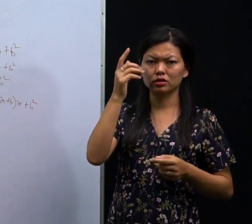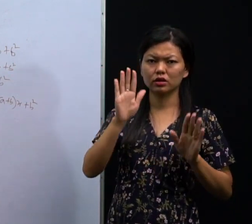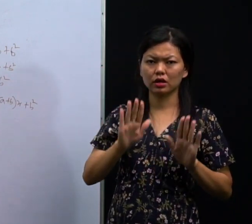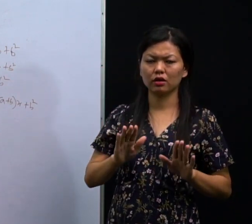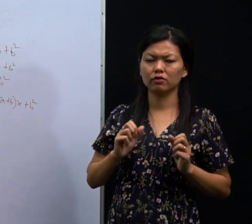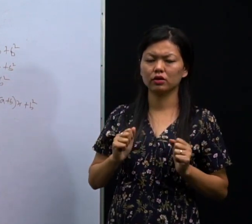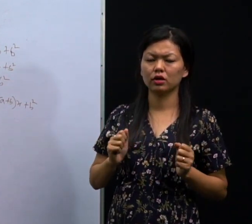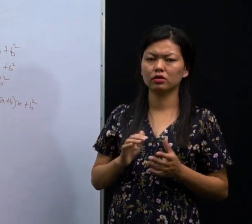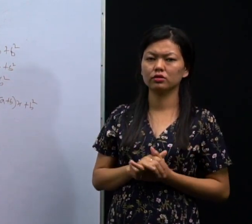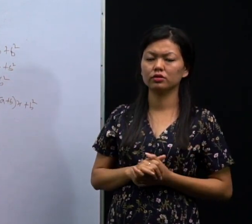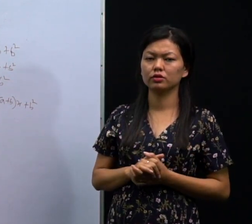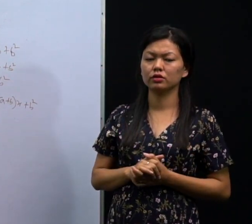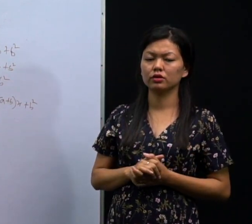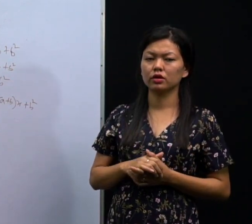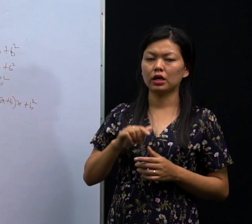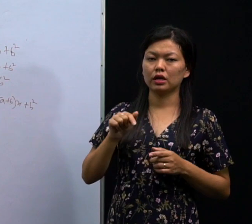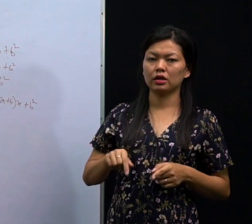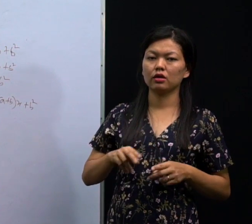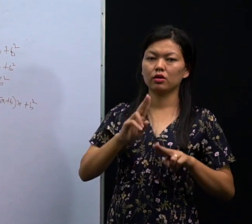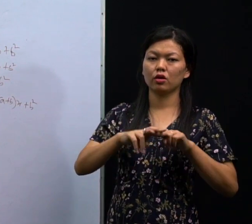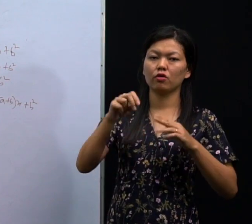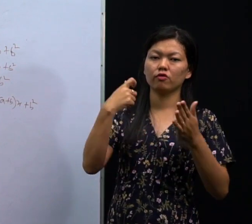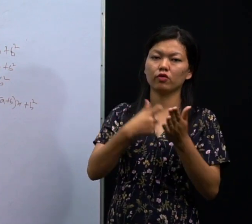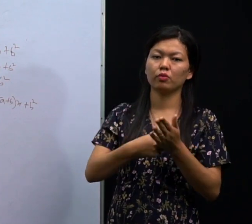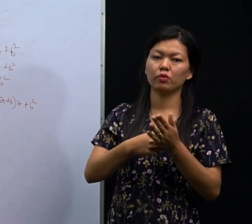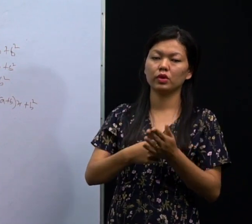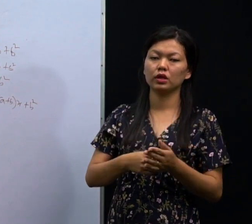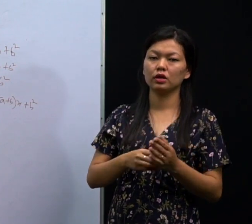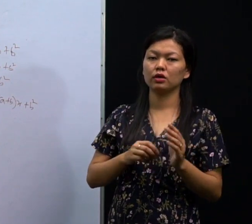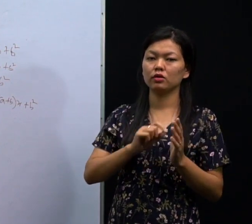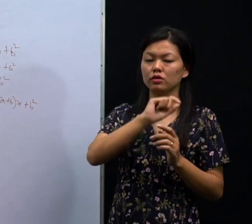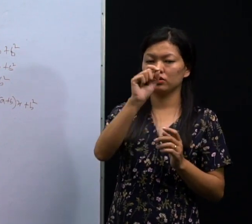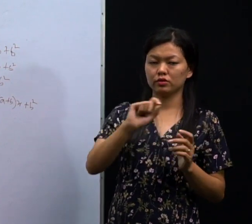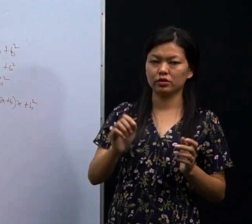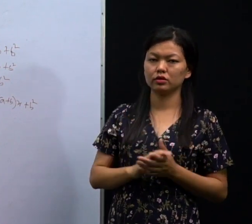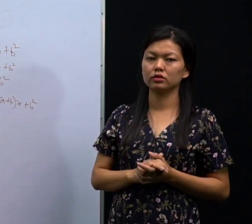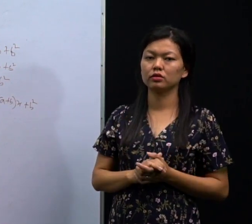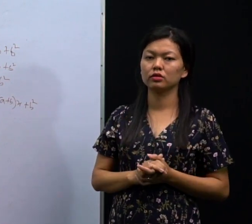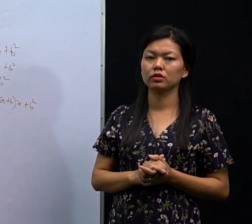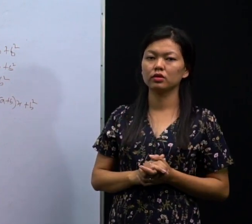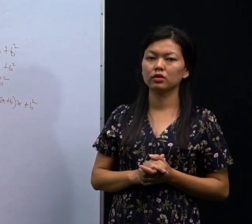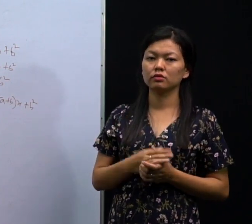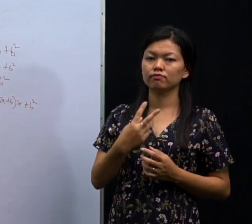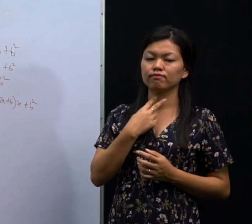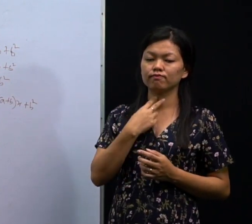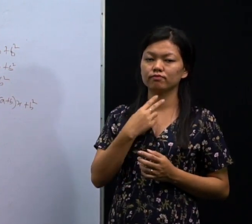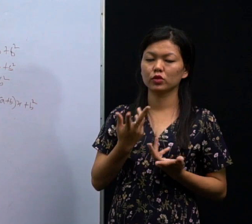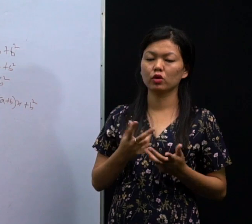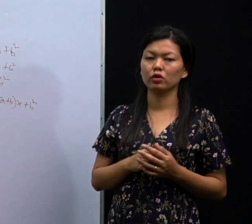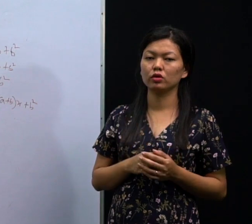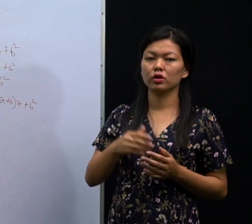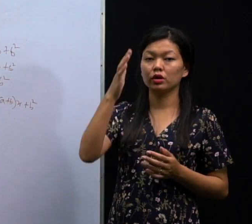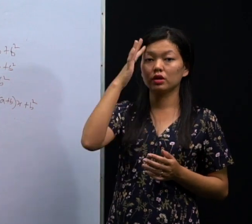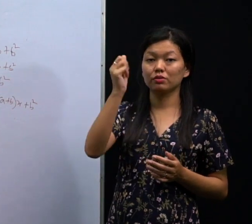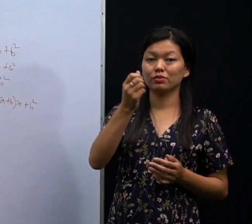part and write the formula in one go without memorize. Just use the tricks. You can remember